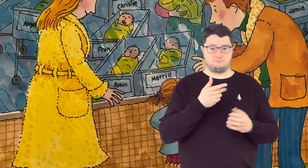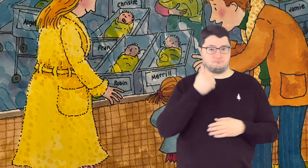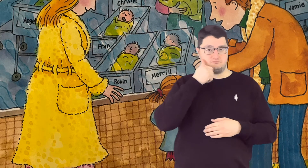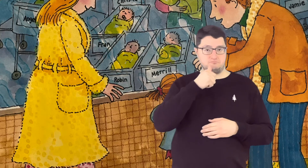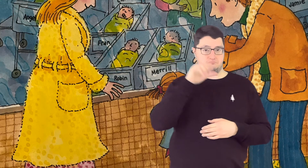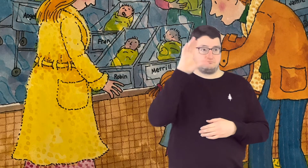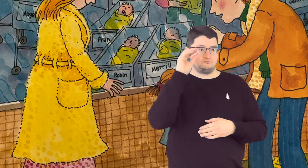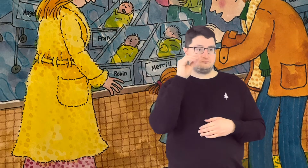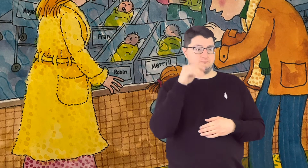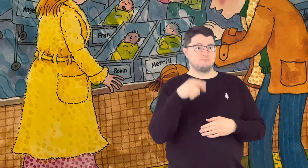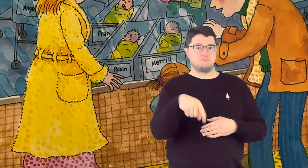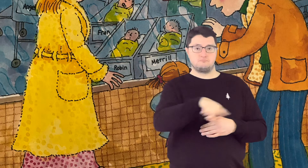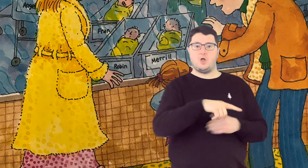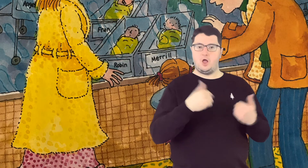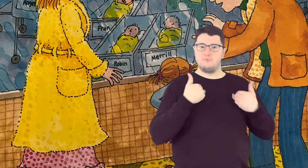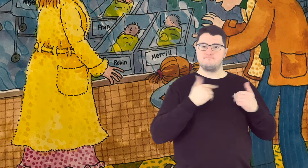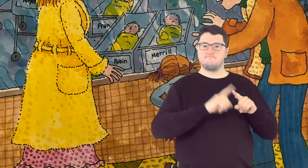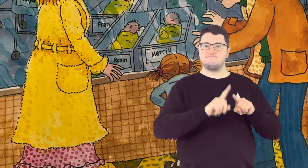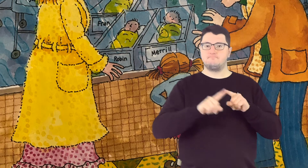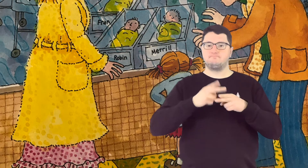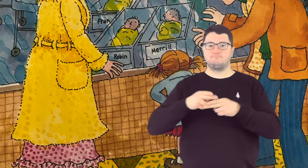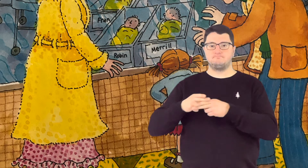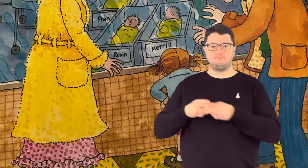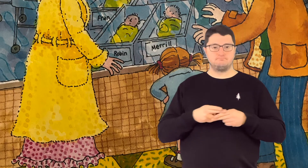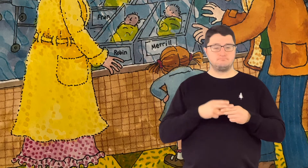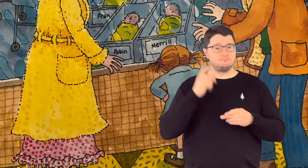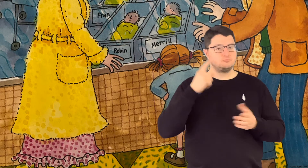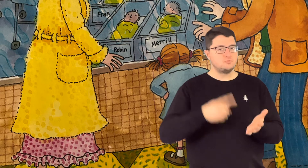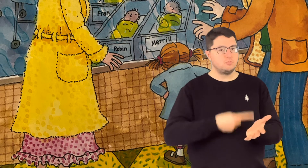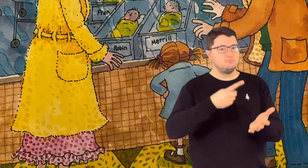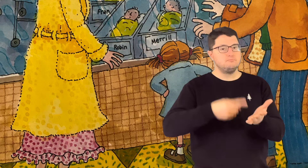names, sometimes, but not always.